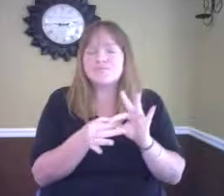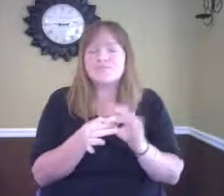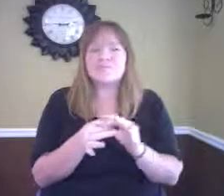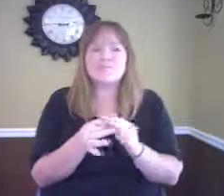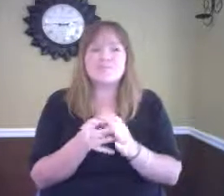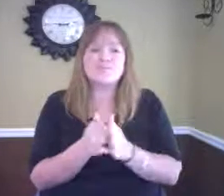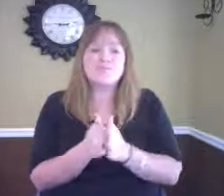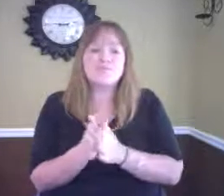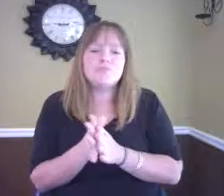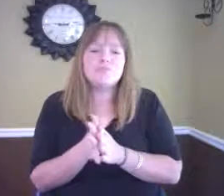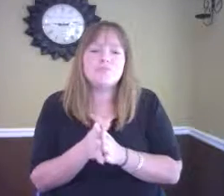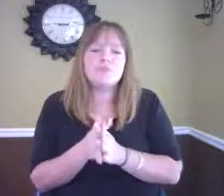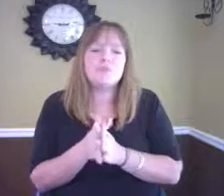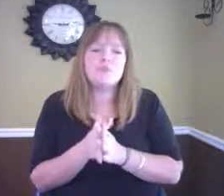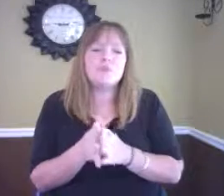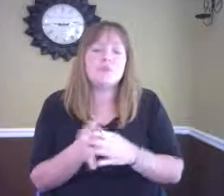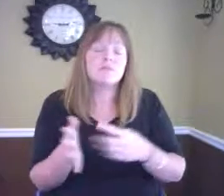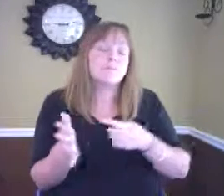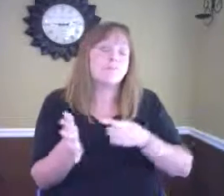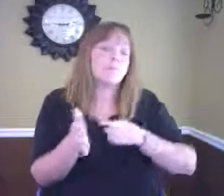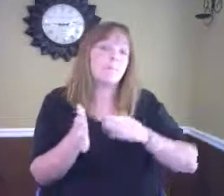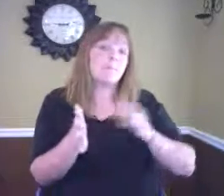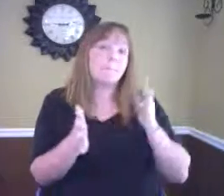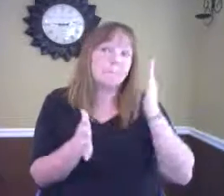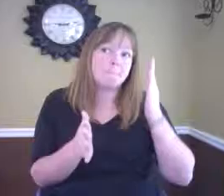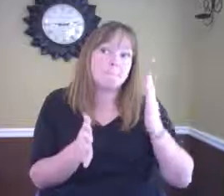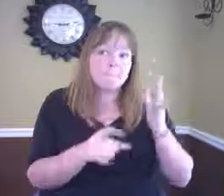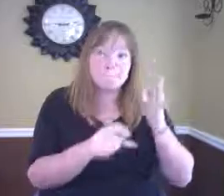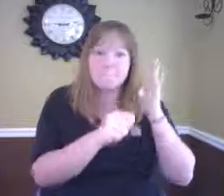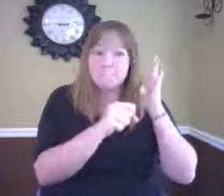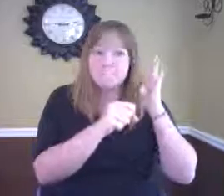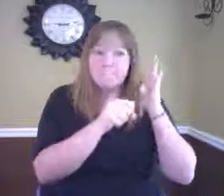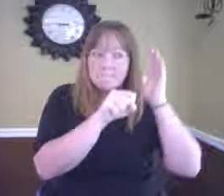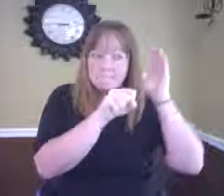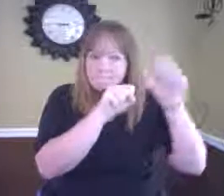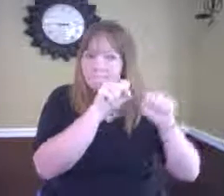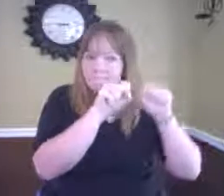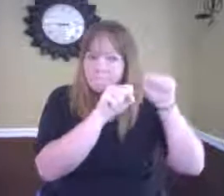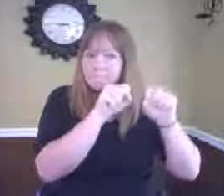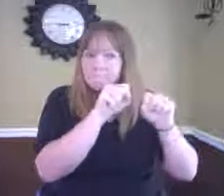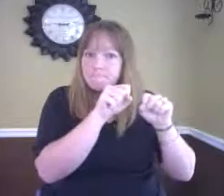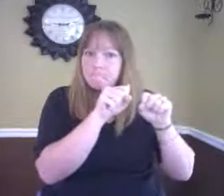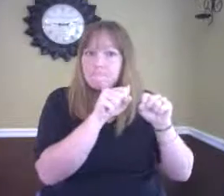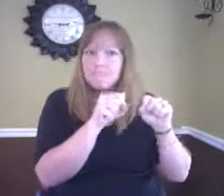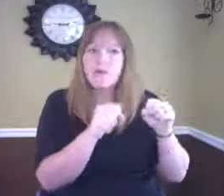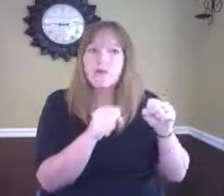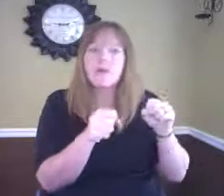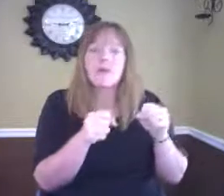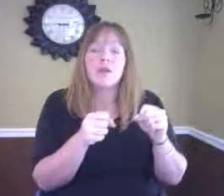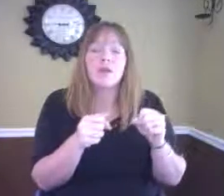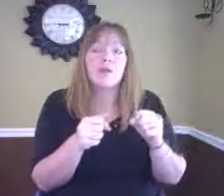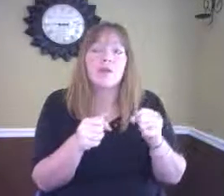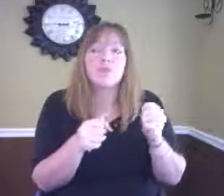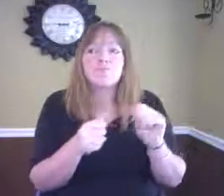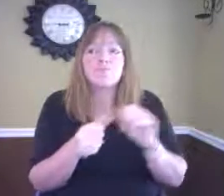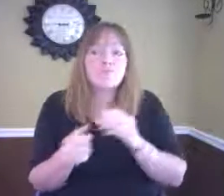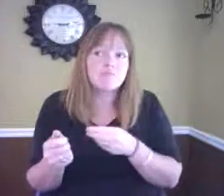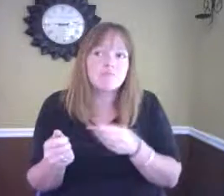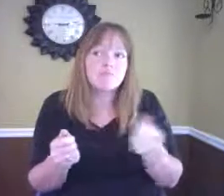doing a few videos about the interesting things I've learned about deaf culture and deaf community. It's a